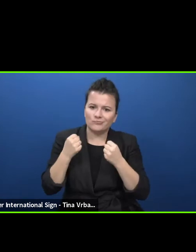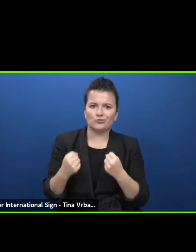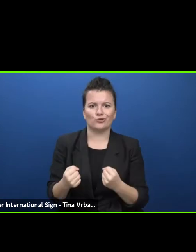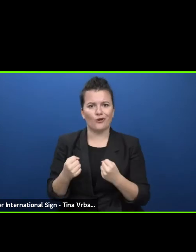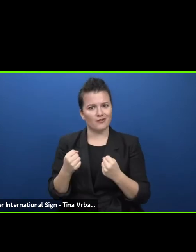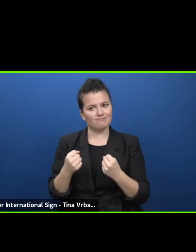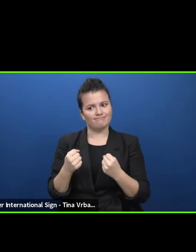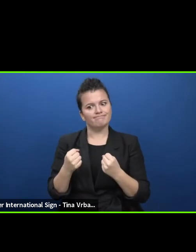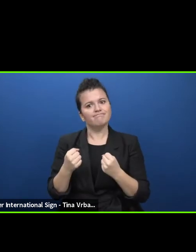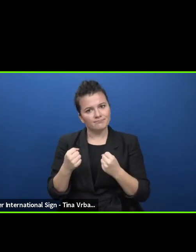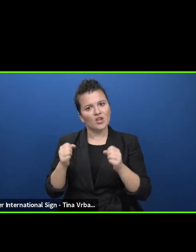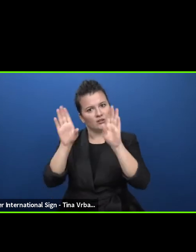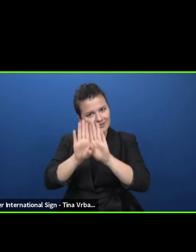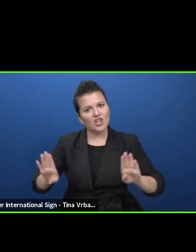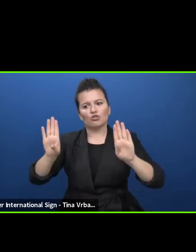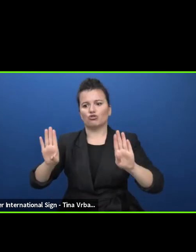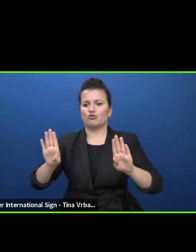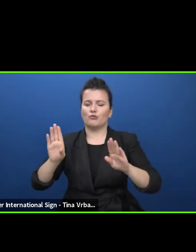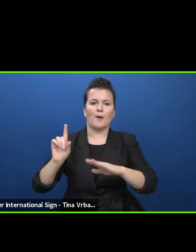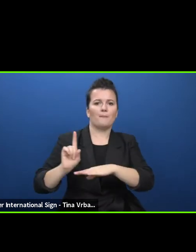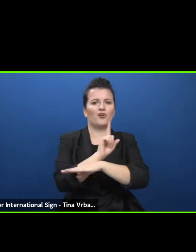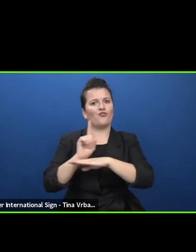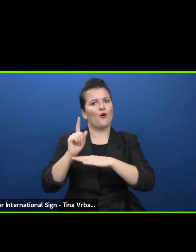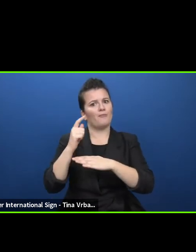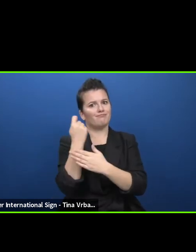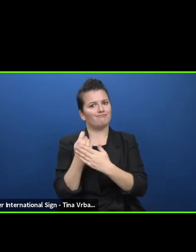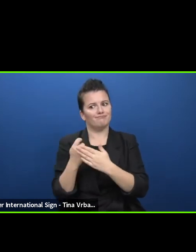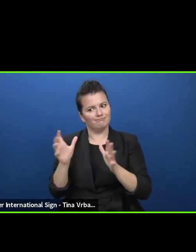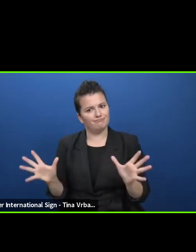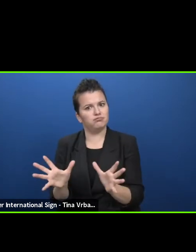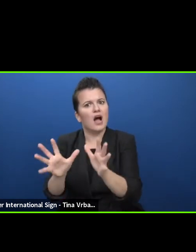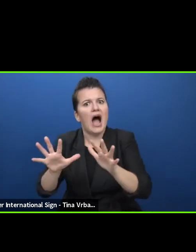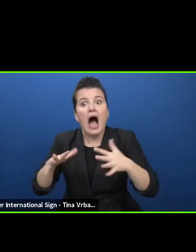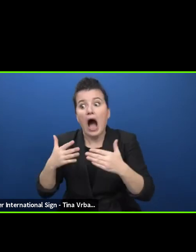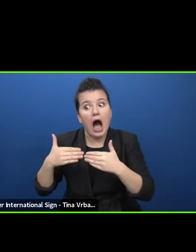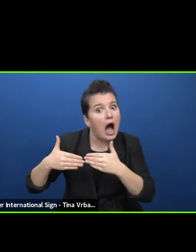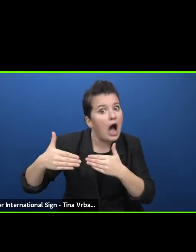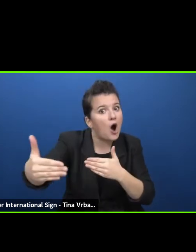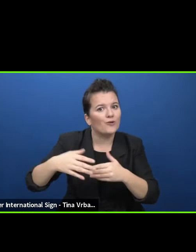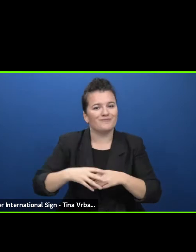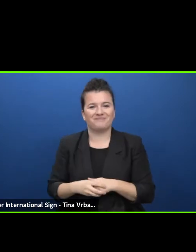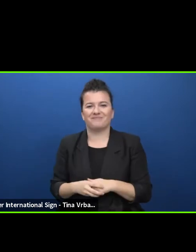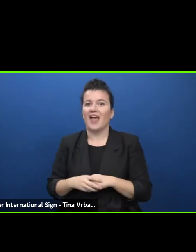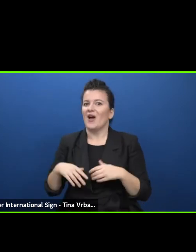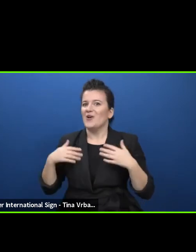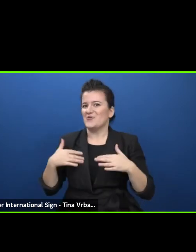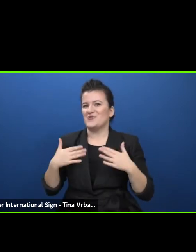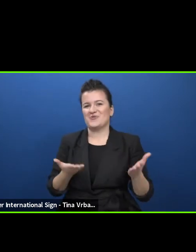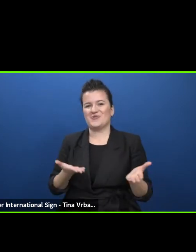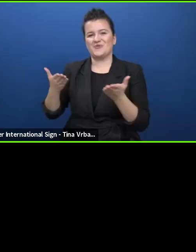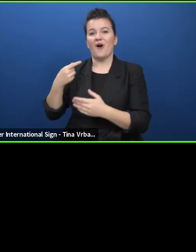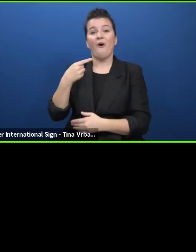And I am happy to introduce to you our keynote speaker of this session, Goran Tomka.